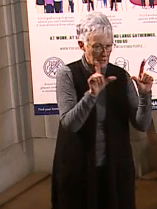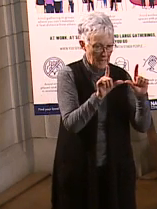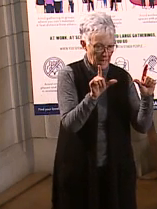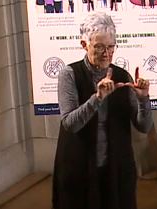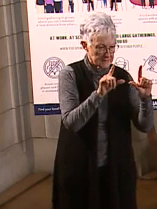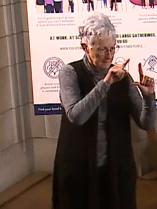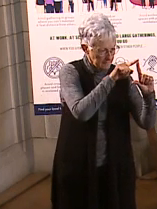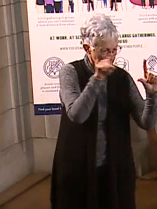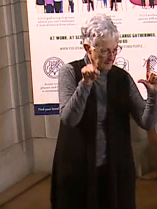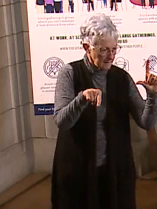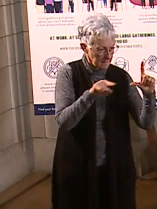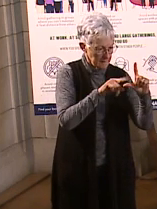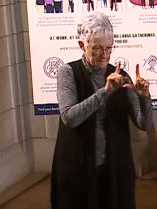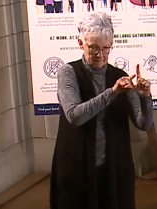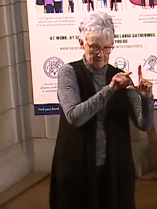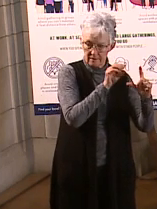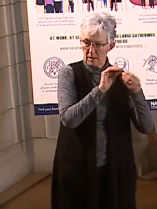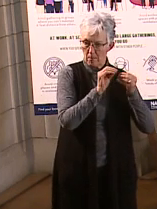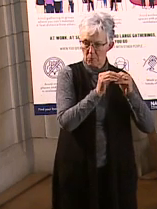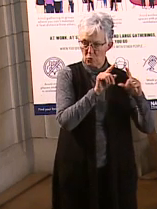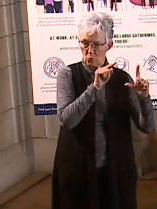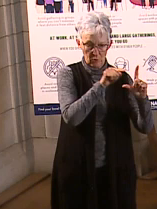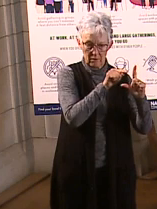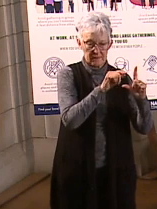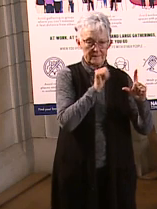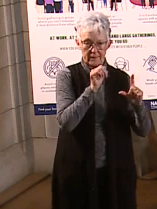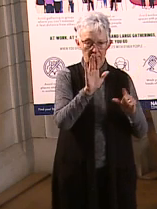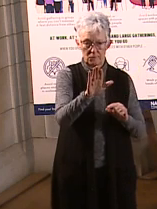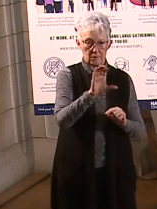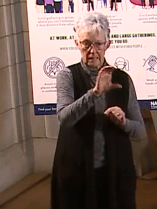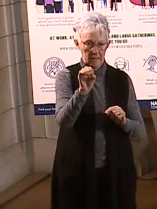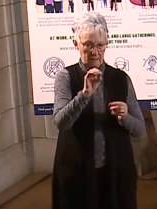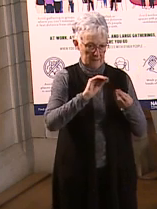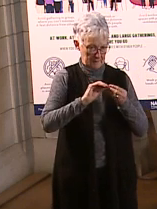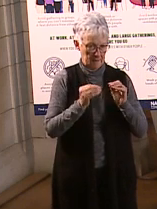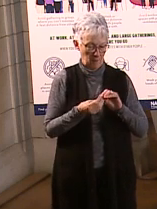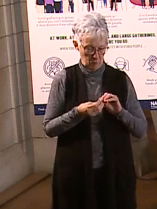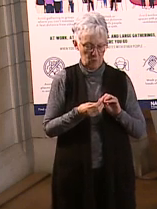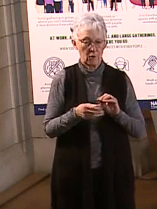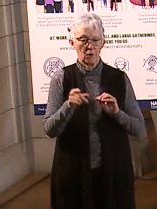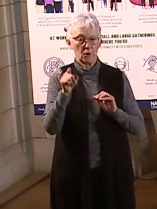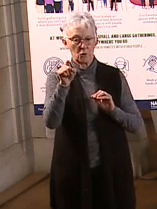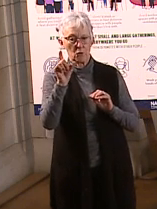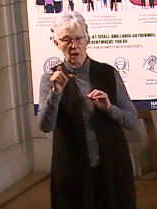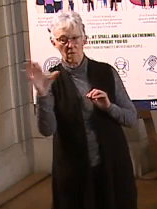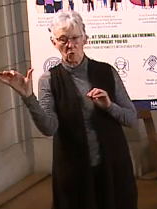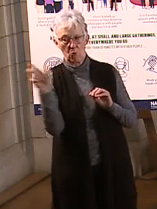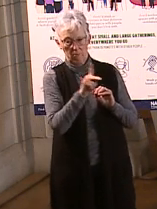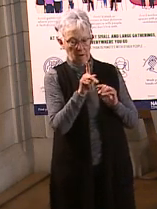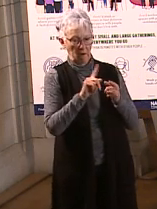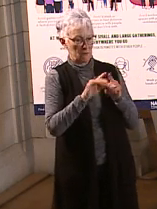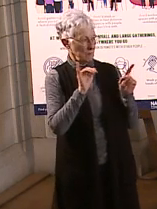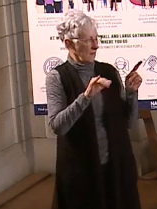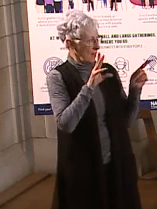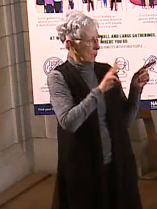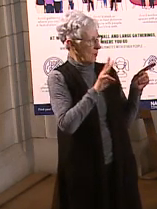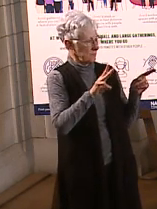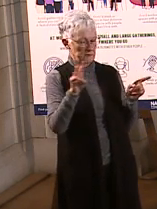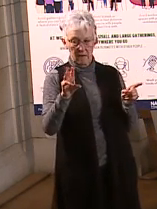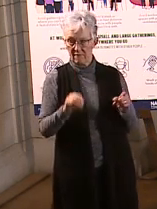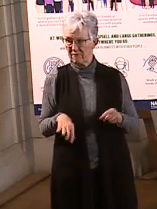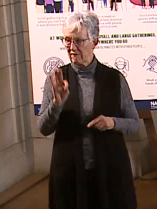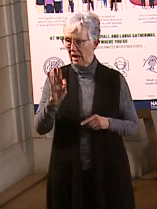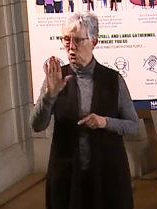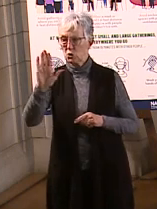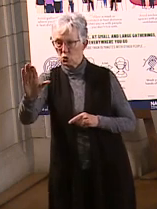to that website, that link that had the websites, and it lists the county alphabetically and numerically.